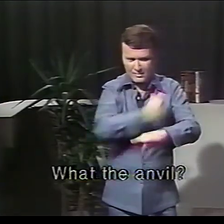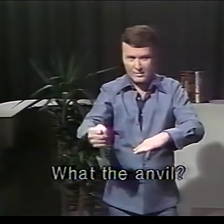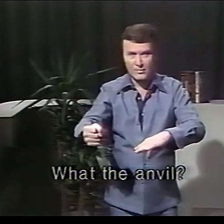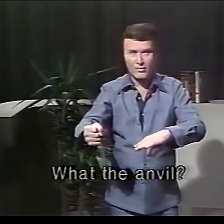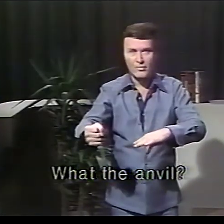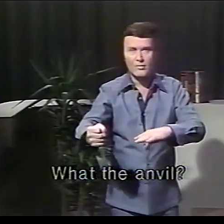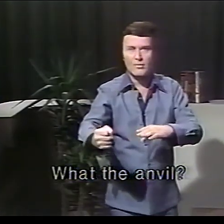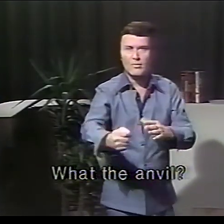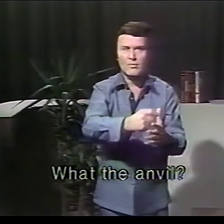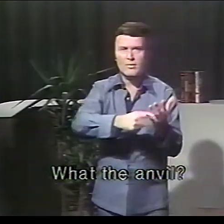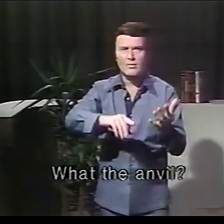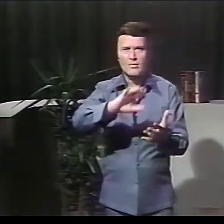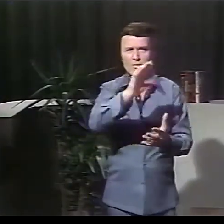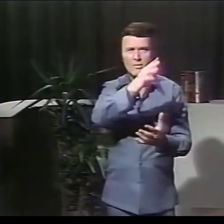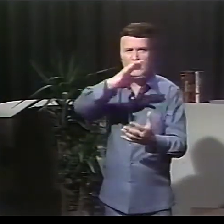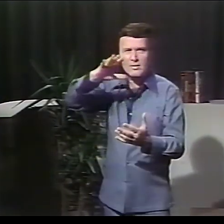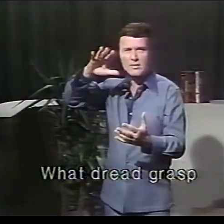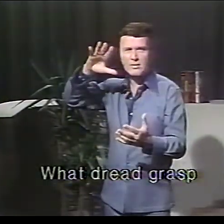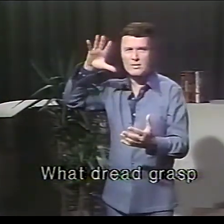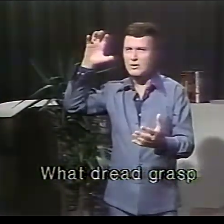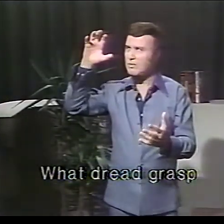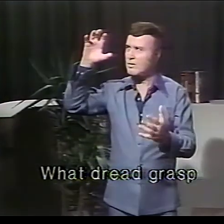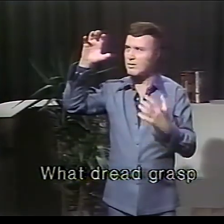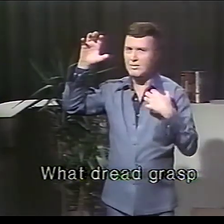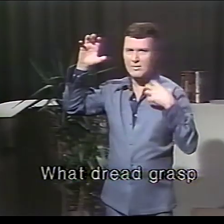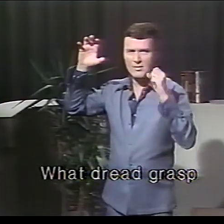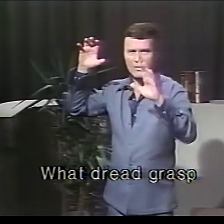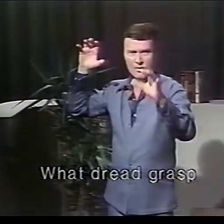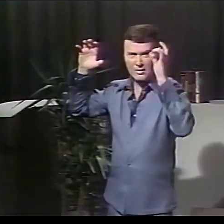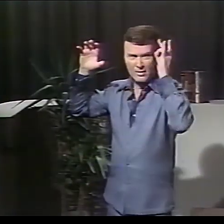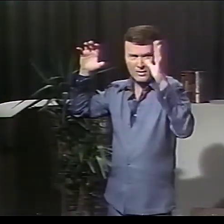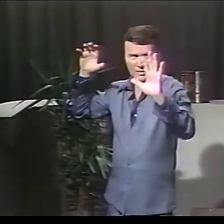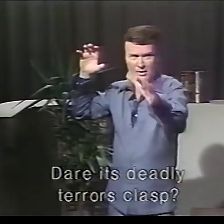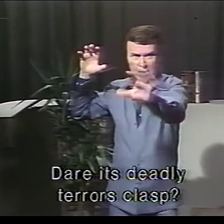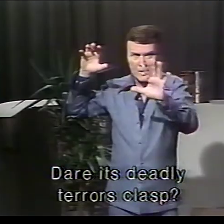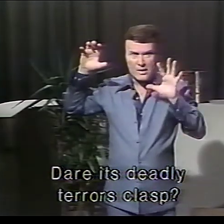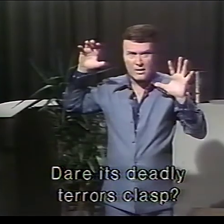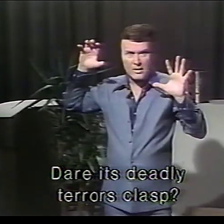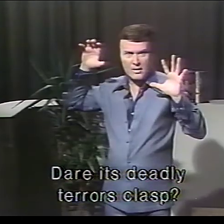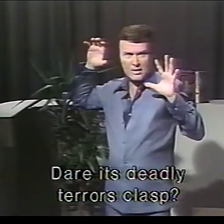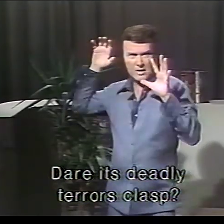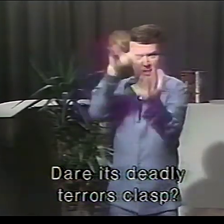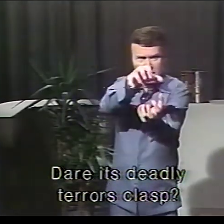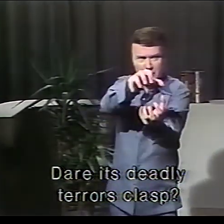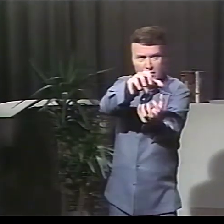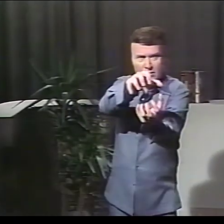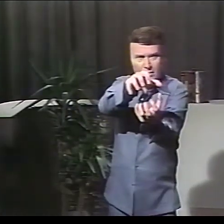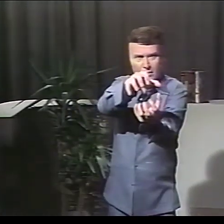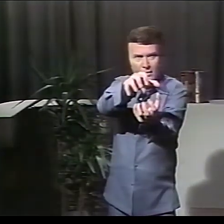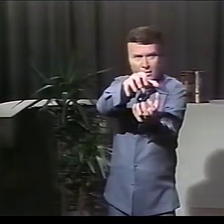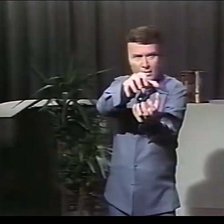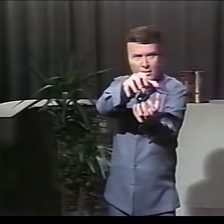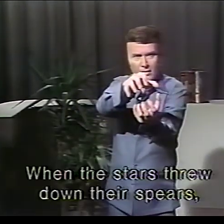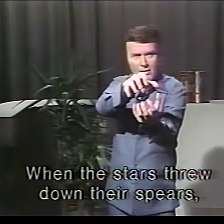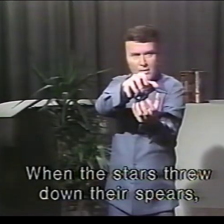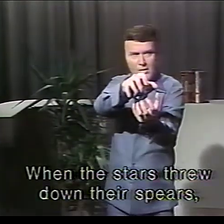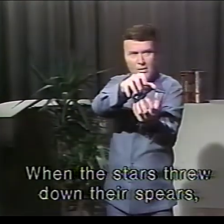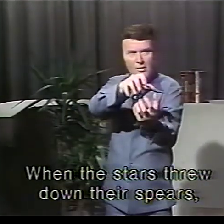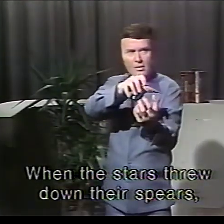And what the anvil, what dread grasp, dare its deadly terrors clasp, when